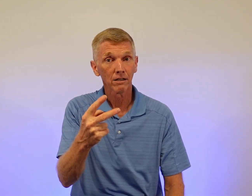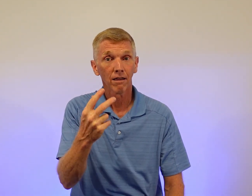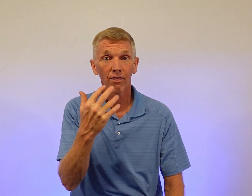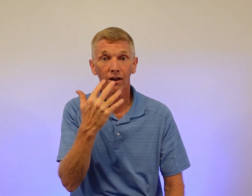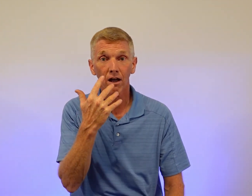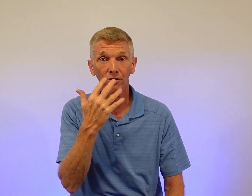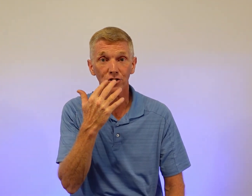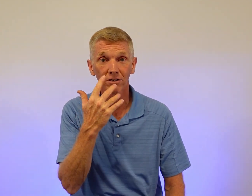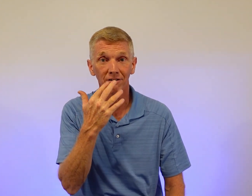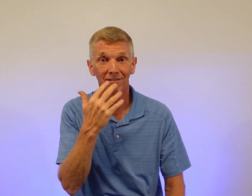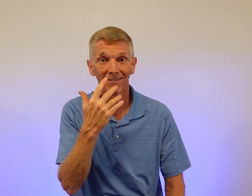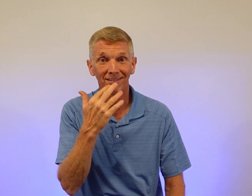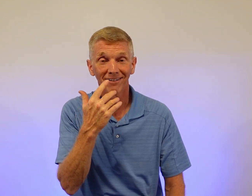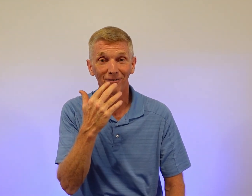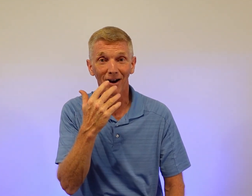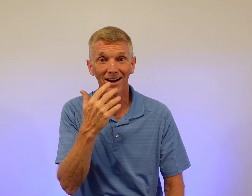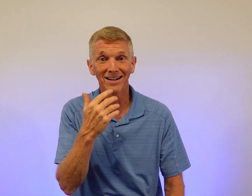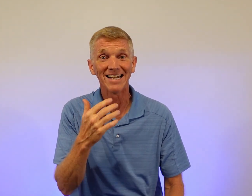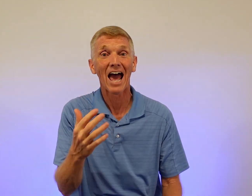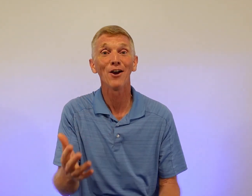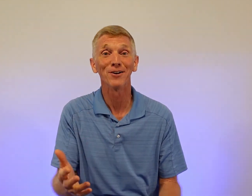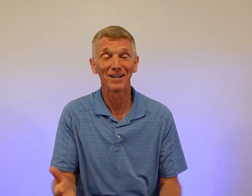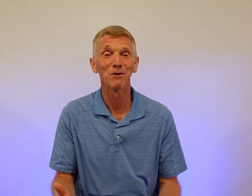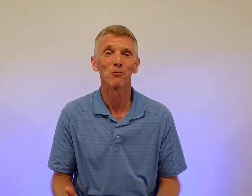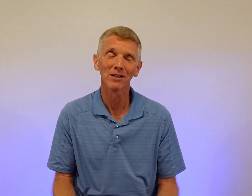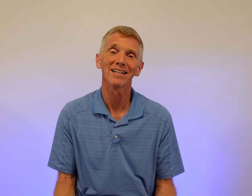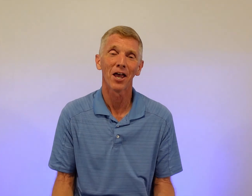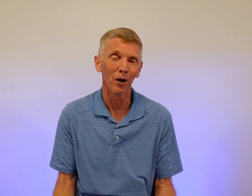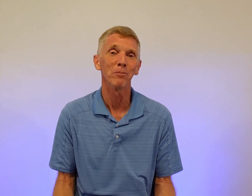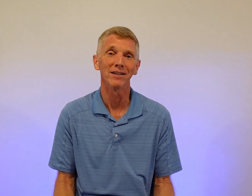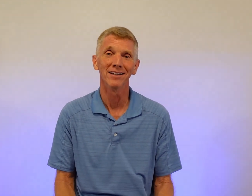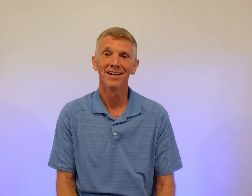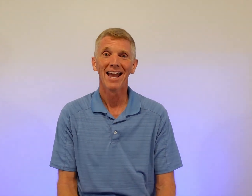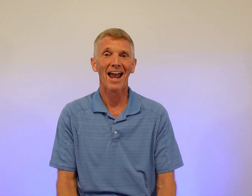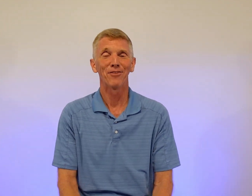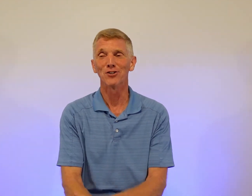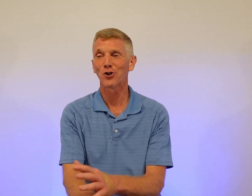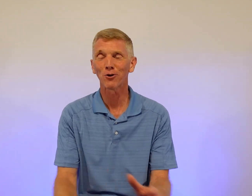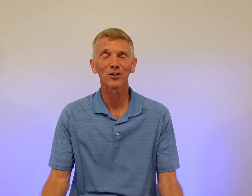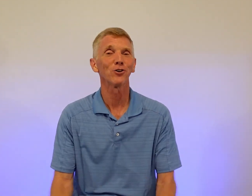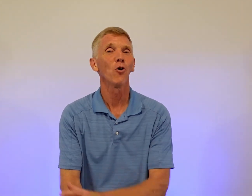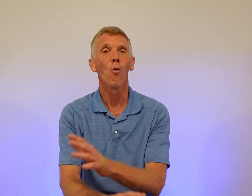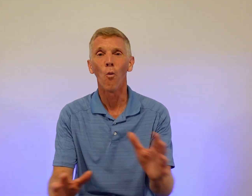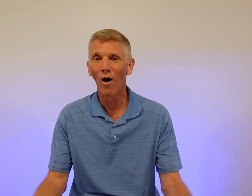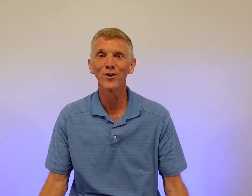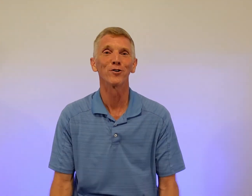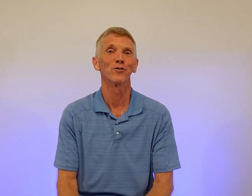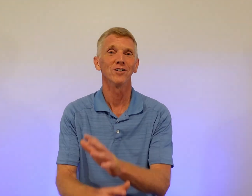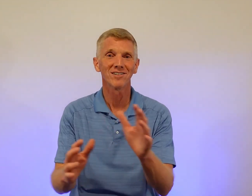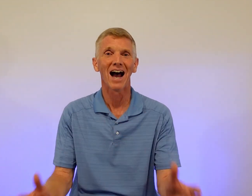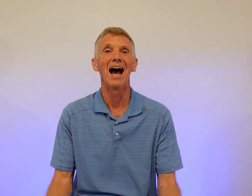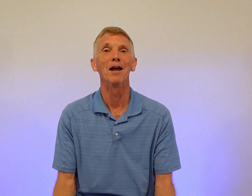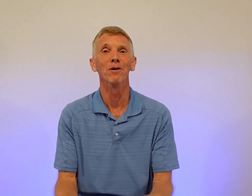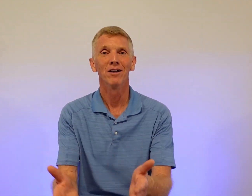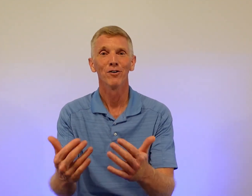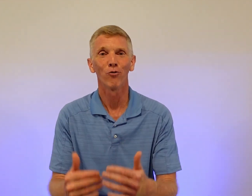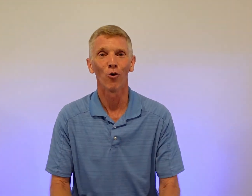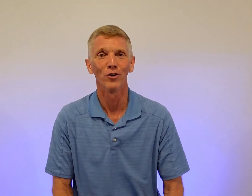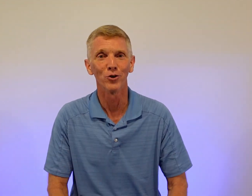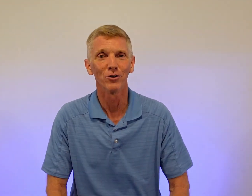the colors? Right? Now you're going to be really helping at this critical, wonderful time for the new-to-be